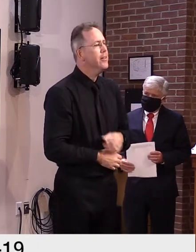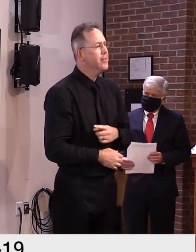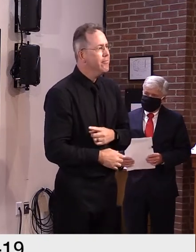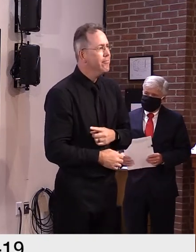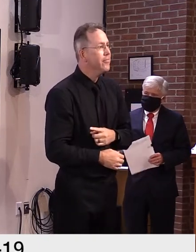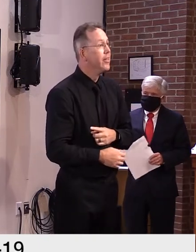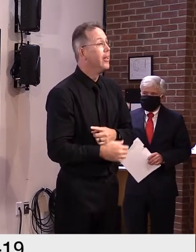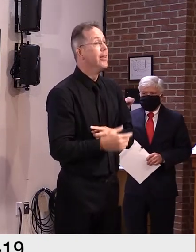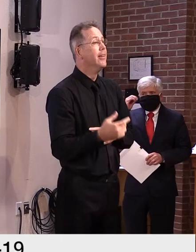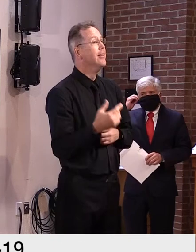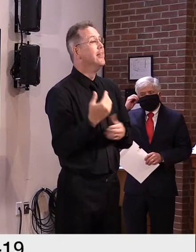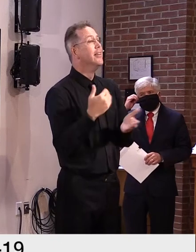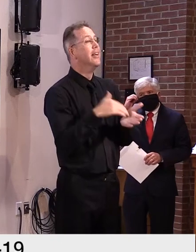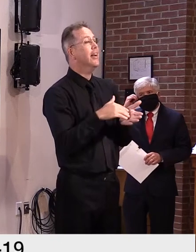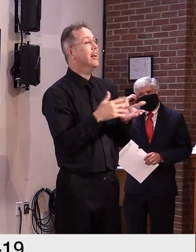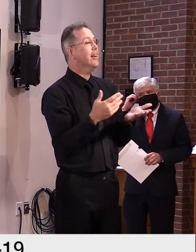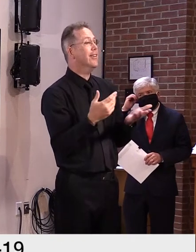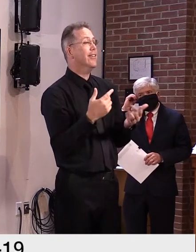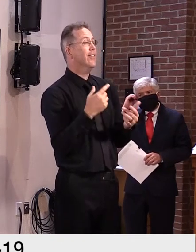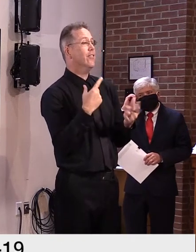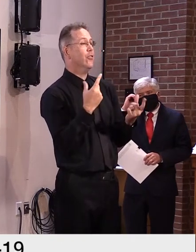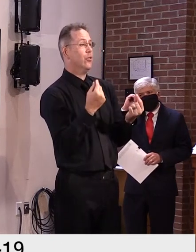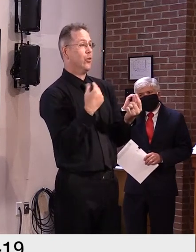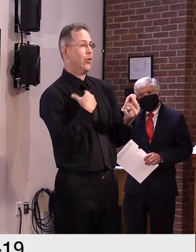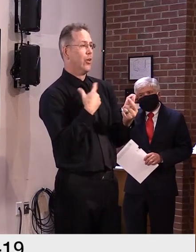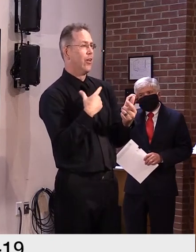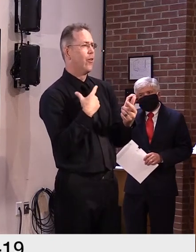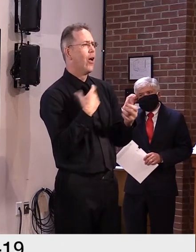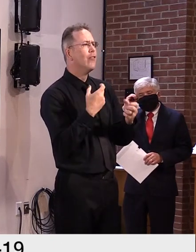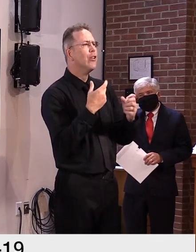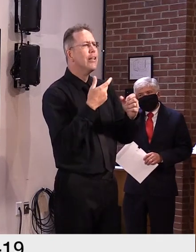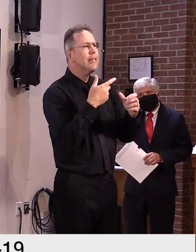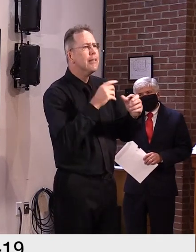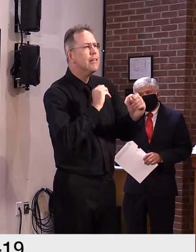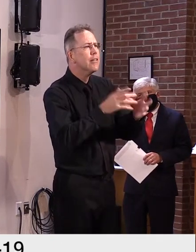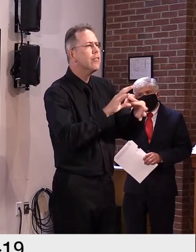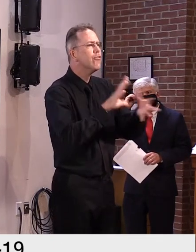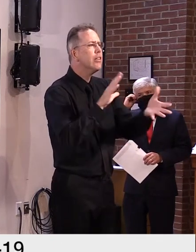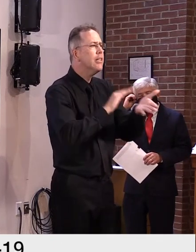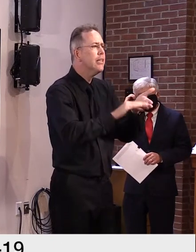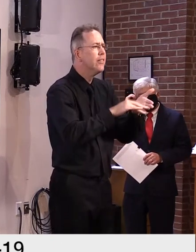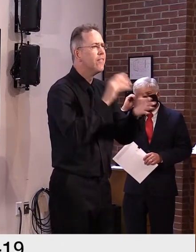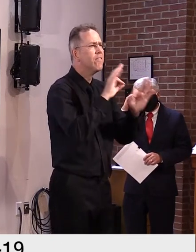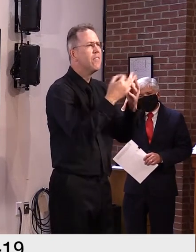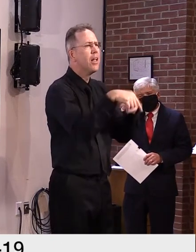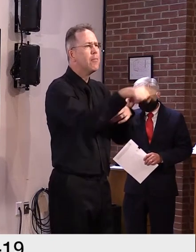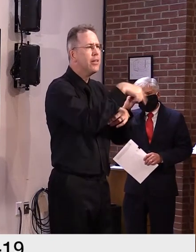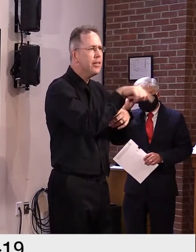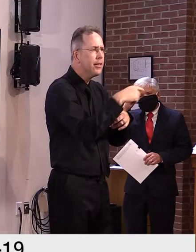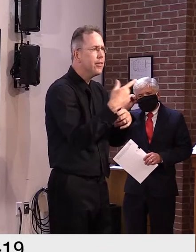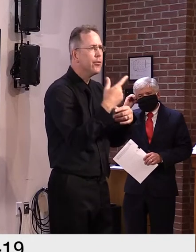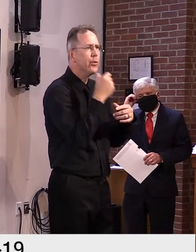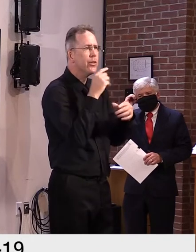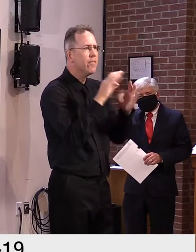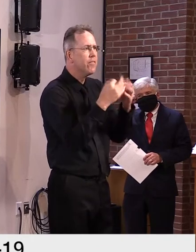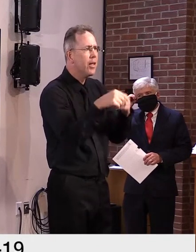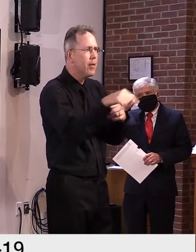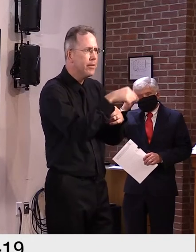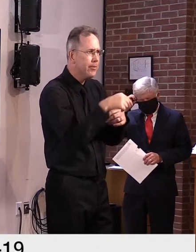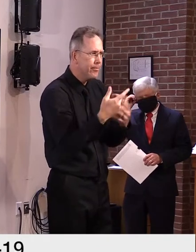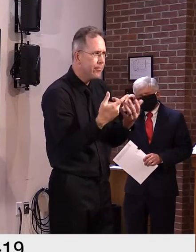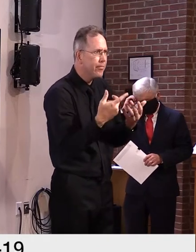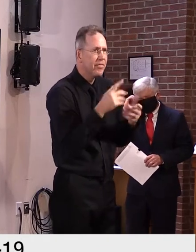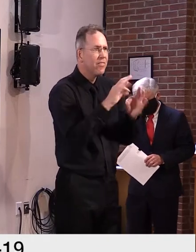to provide for relief of those families who are displaced and in need of our help and assistance, and